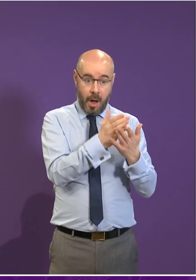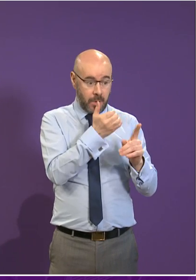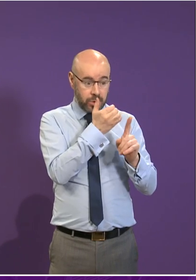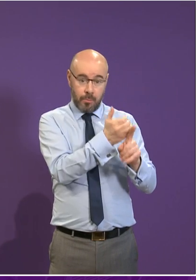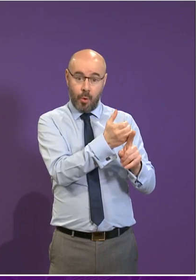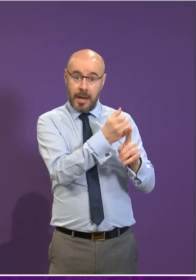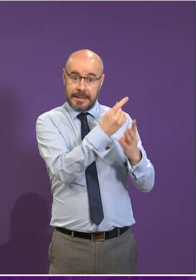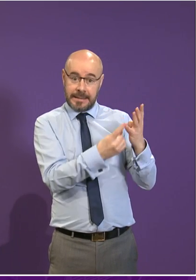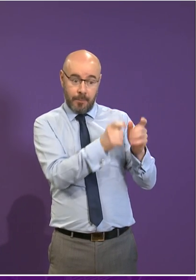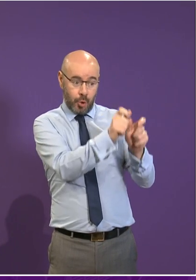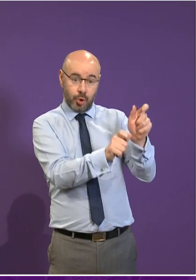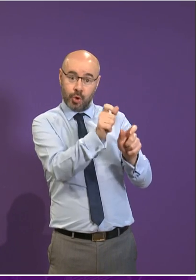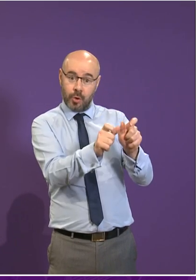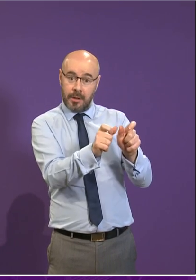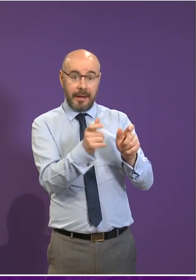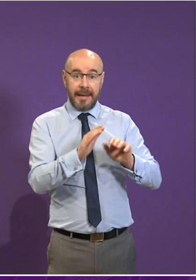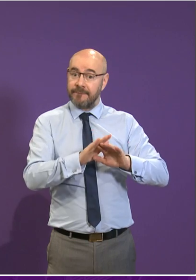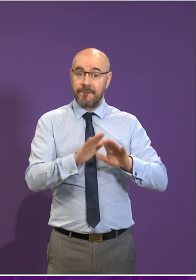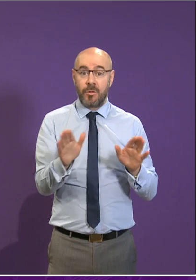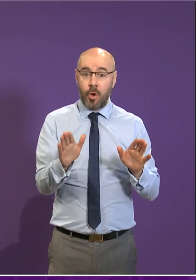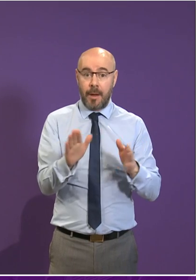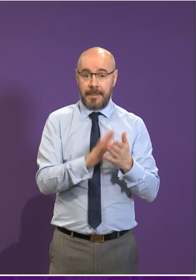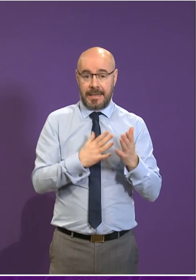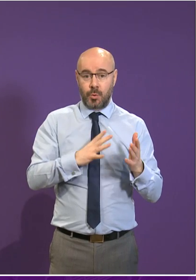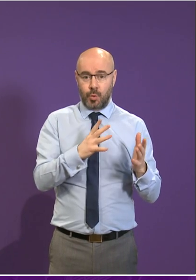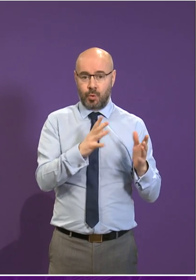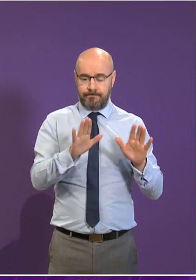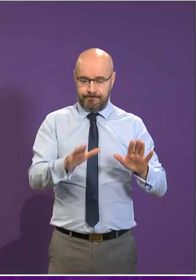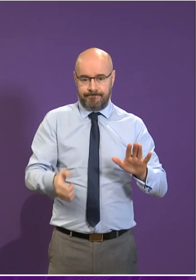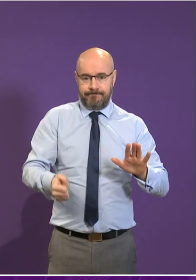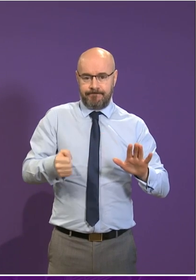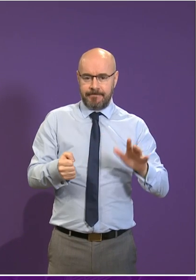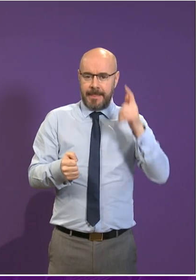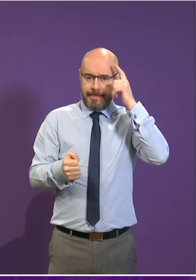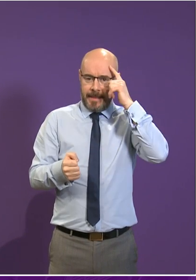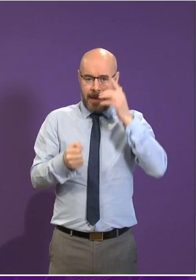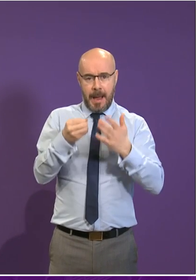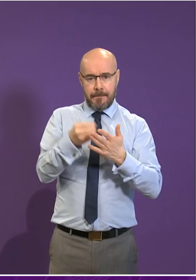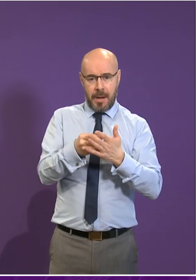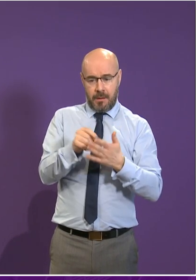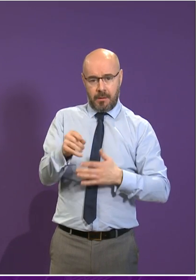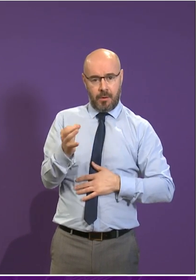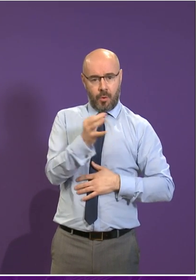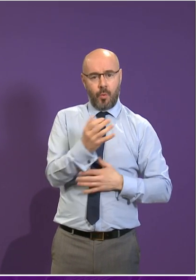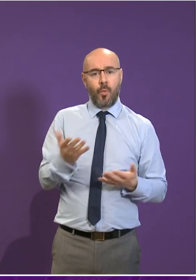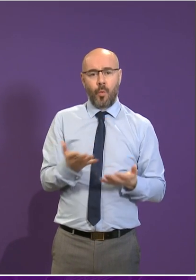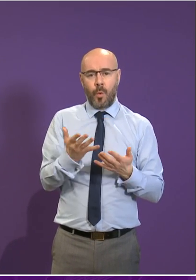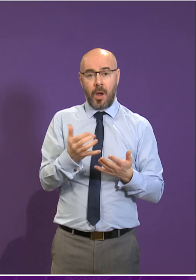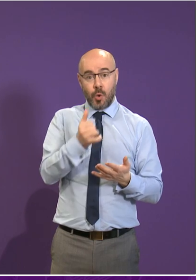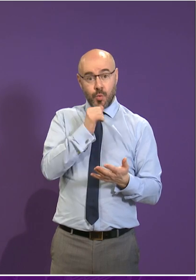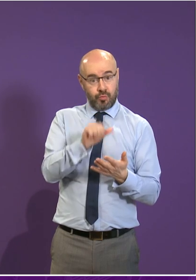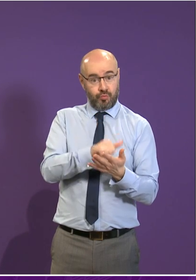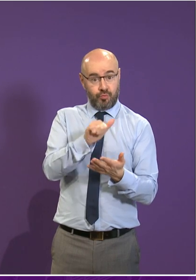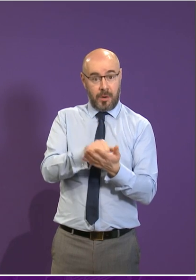doesn't, we need to question if it's going in the right direction, if it's being used correctly. So that message